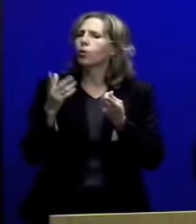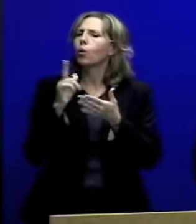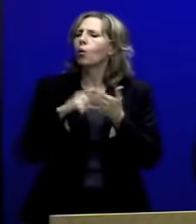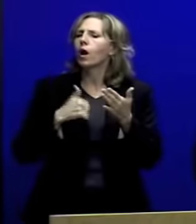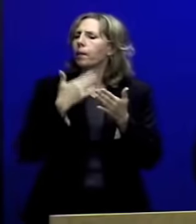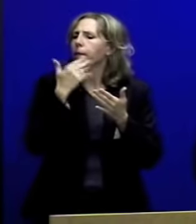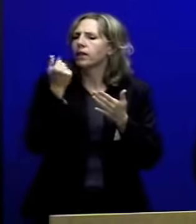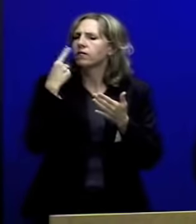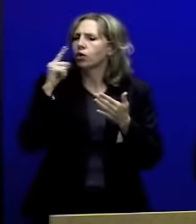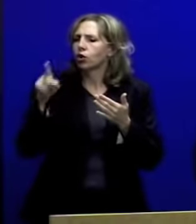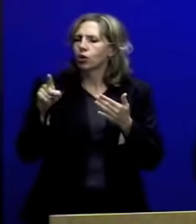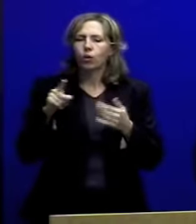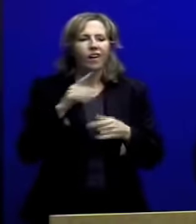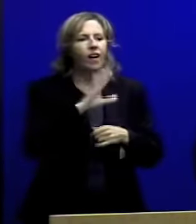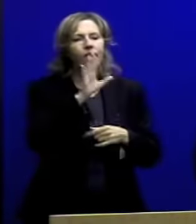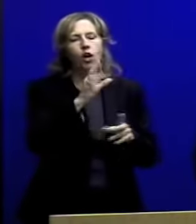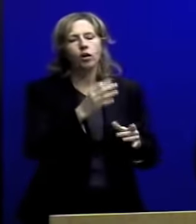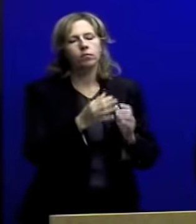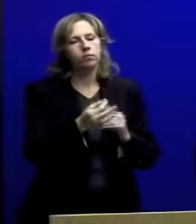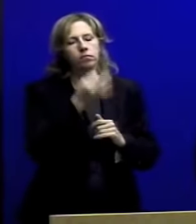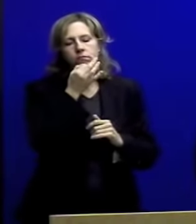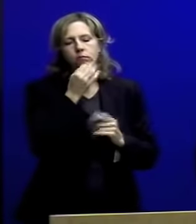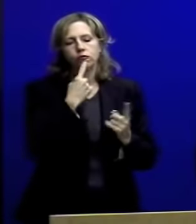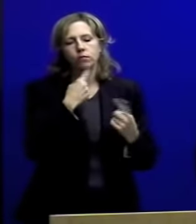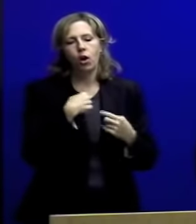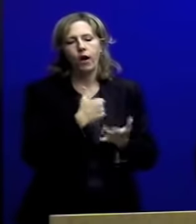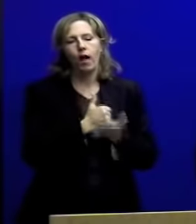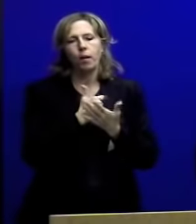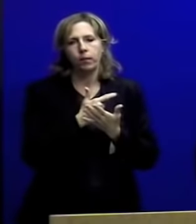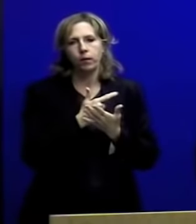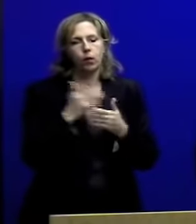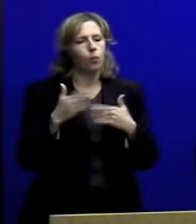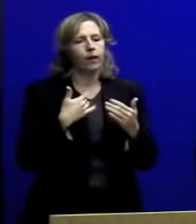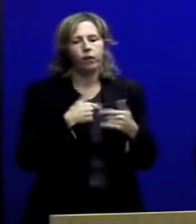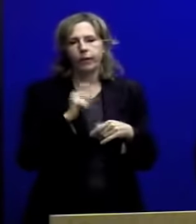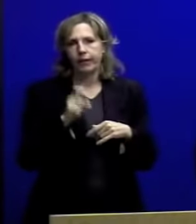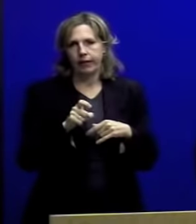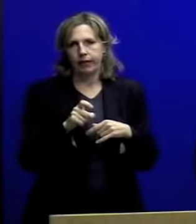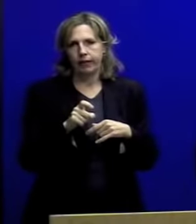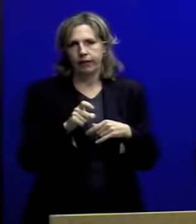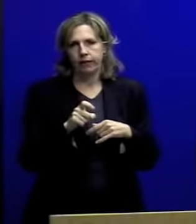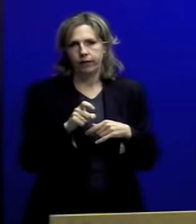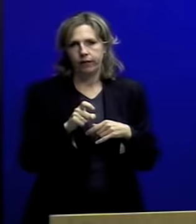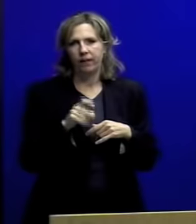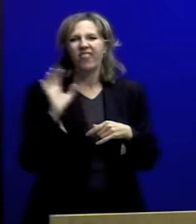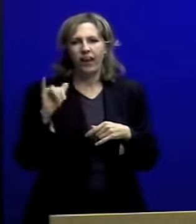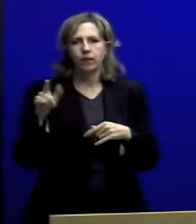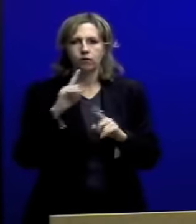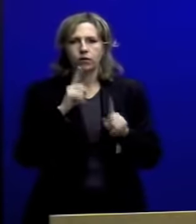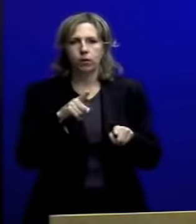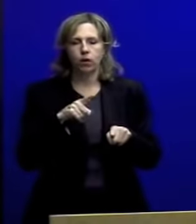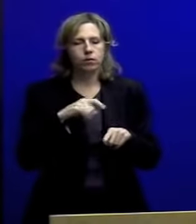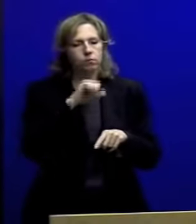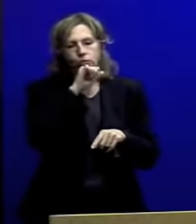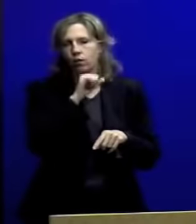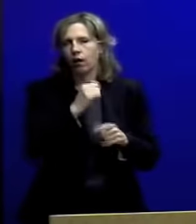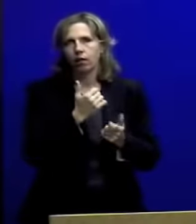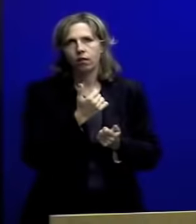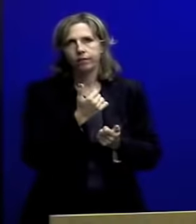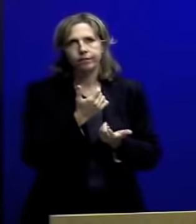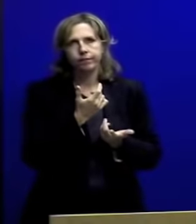Responding to the challenges of day-to-day living from somebody who knows what to do.